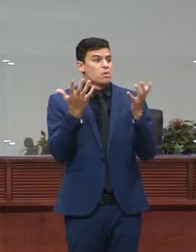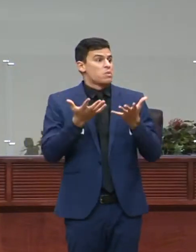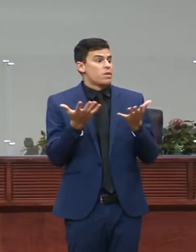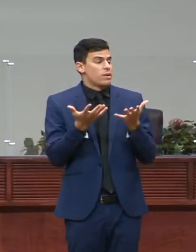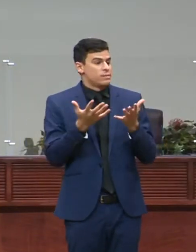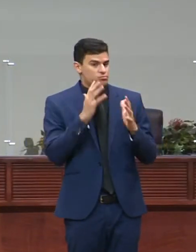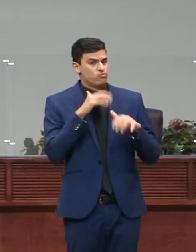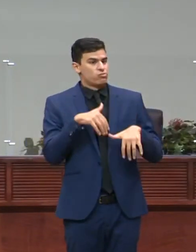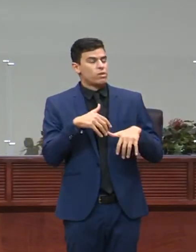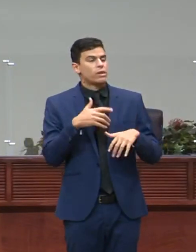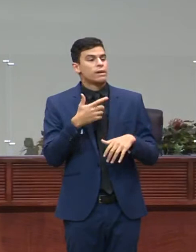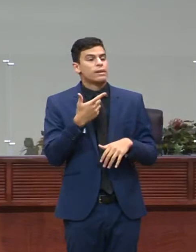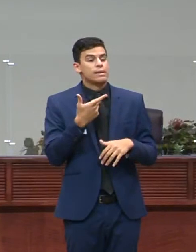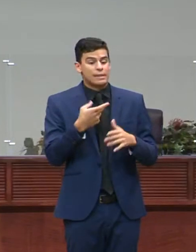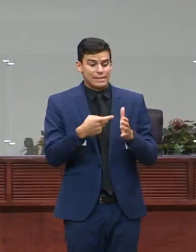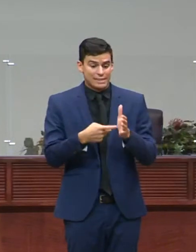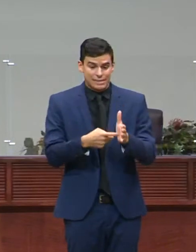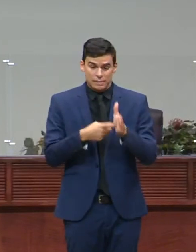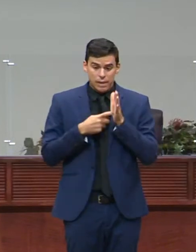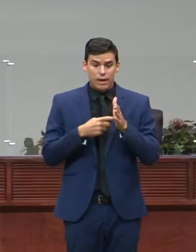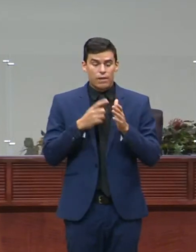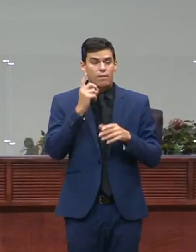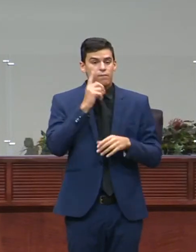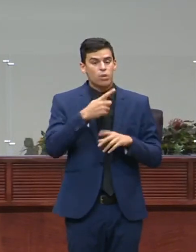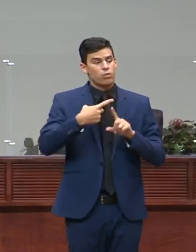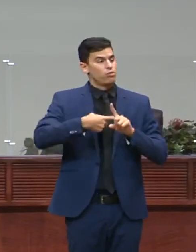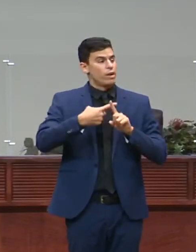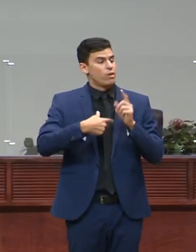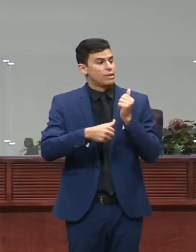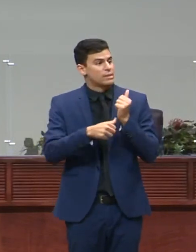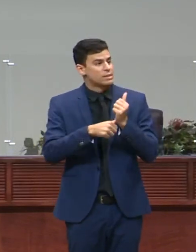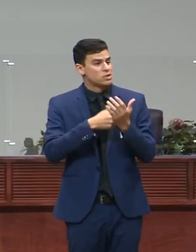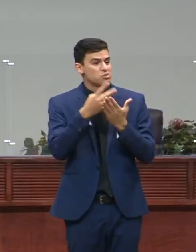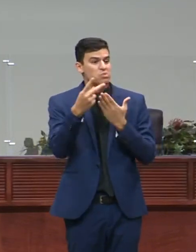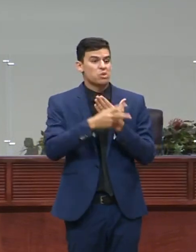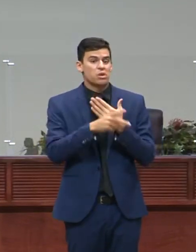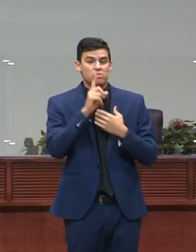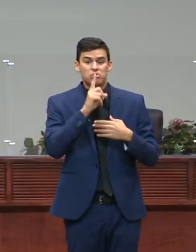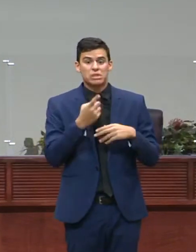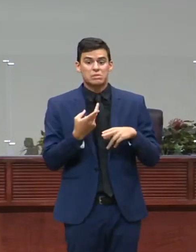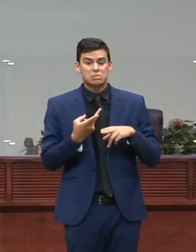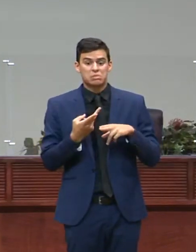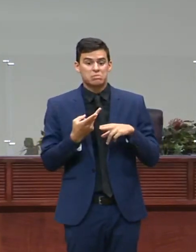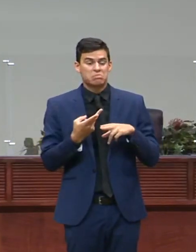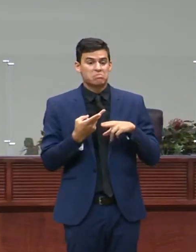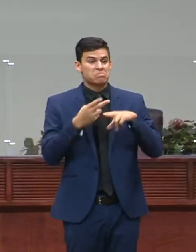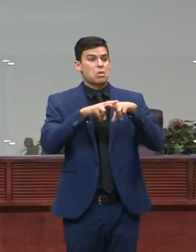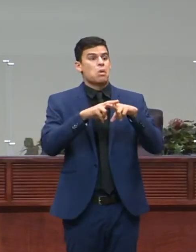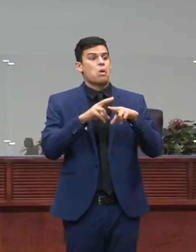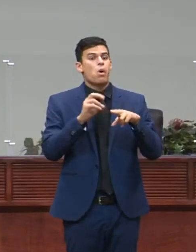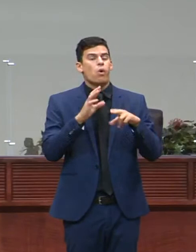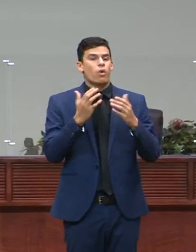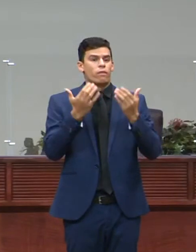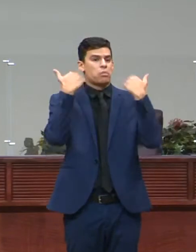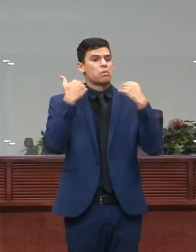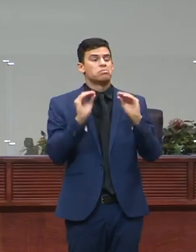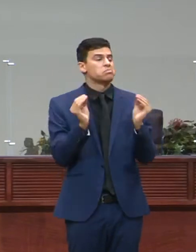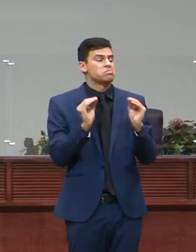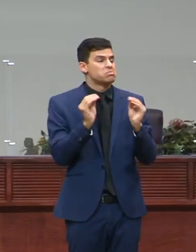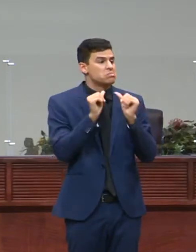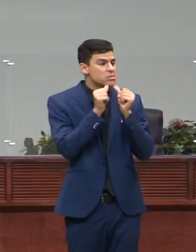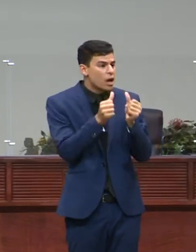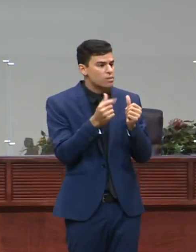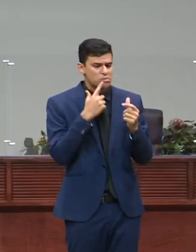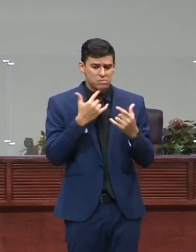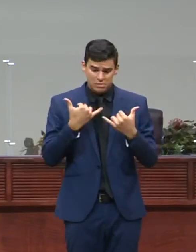for the rental assistance program has not been what we thought it could be. So we still have